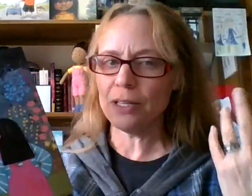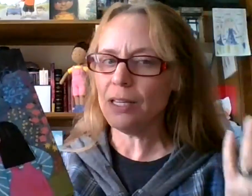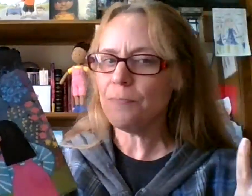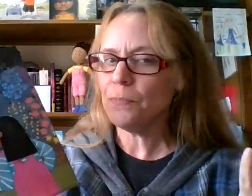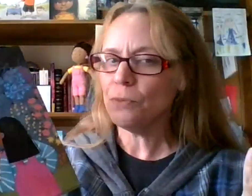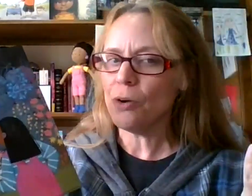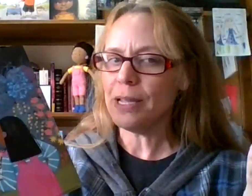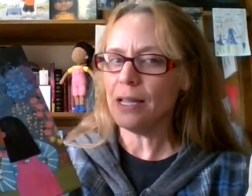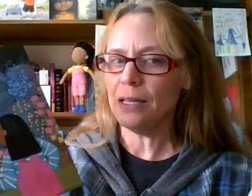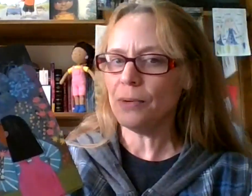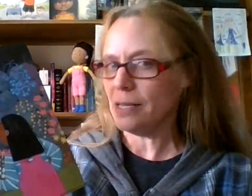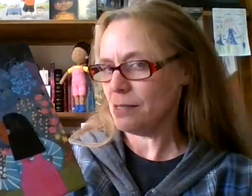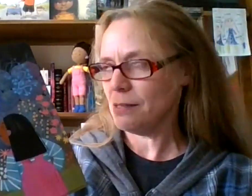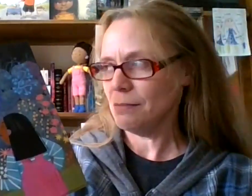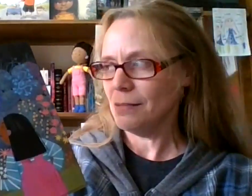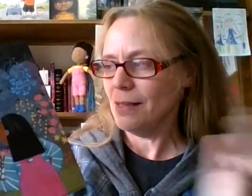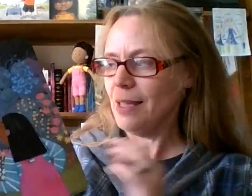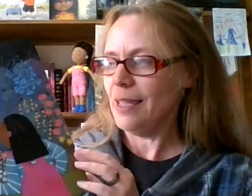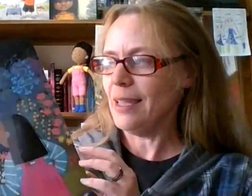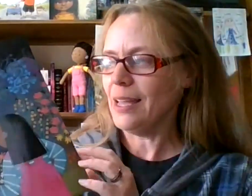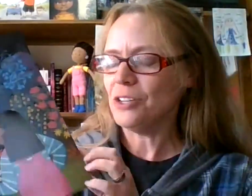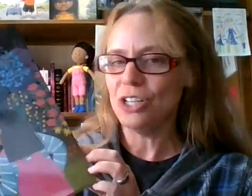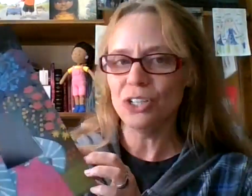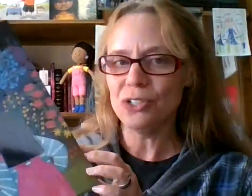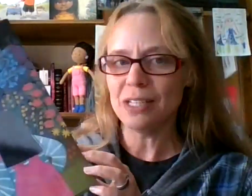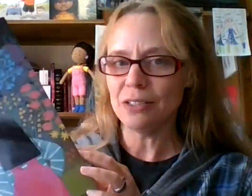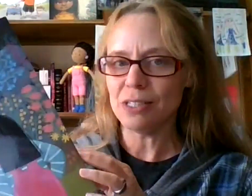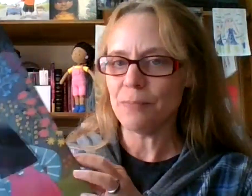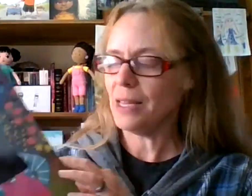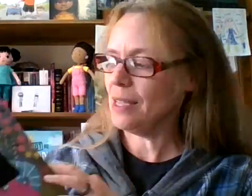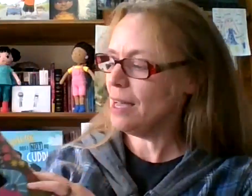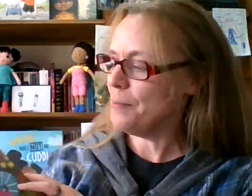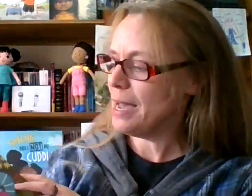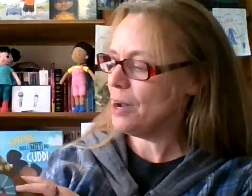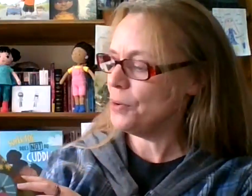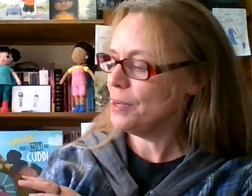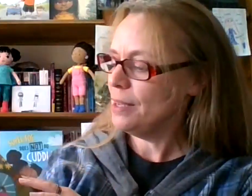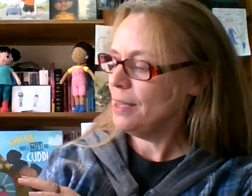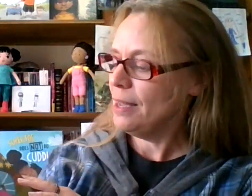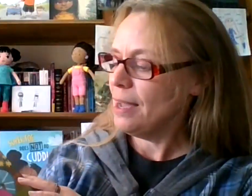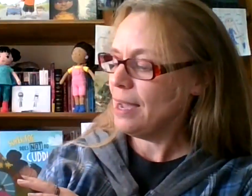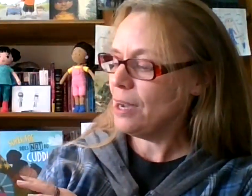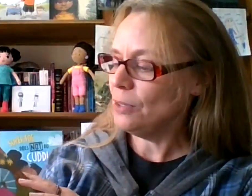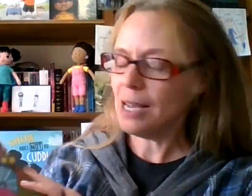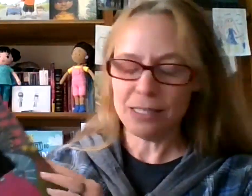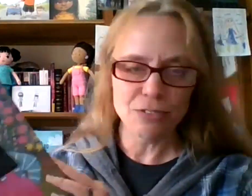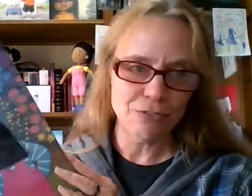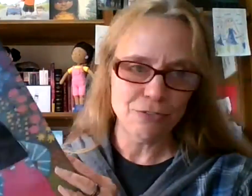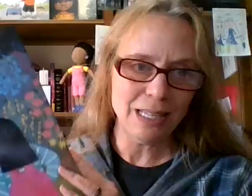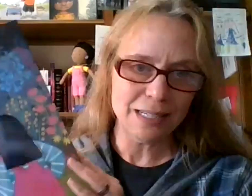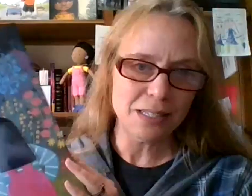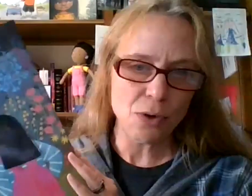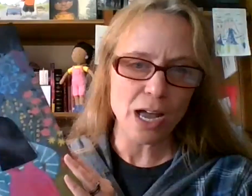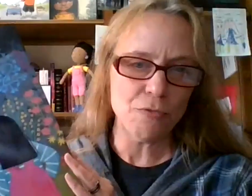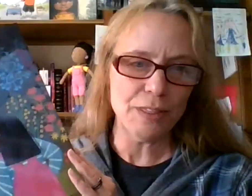throwing out keep growing anyways. And she learns a little something about how lots of